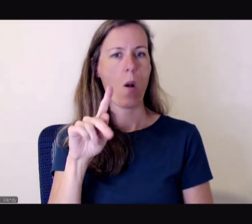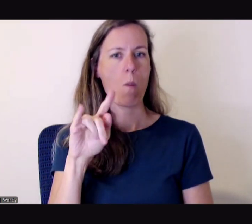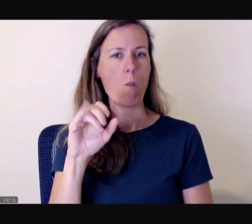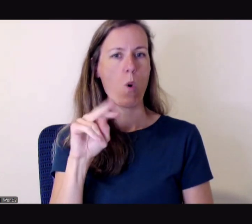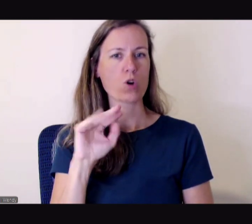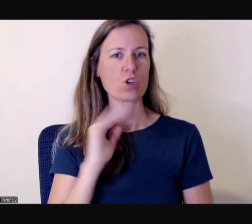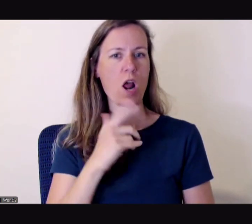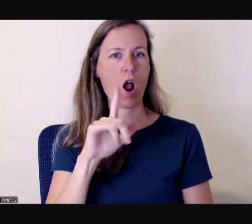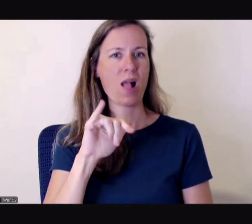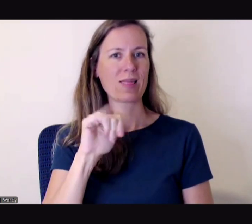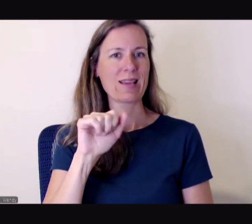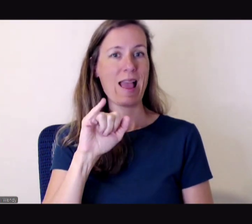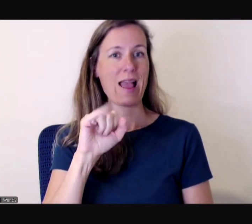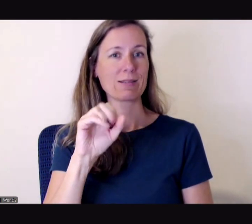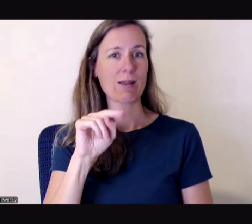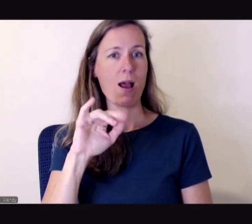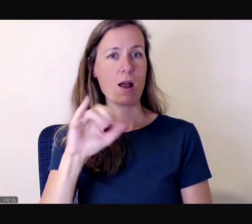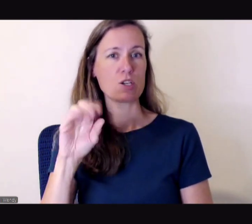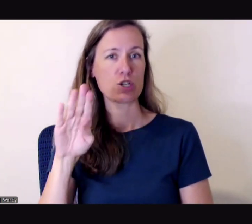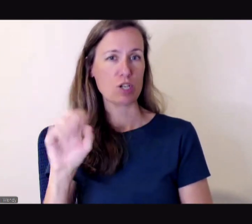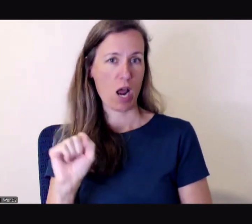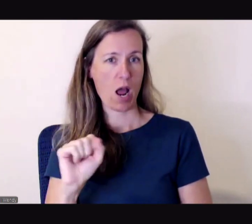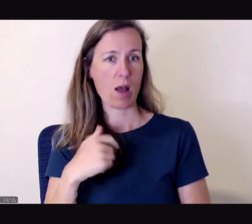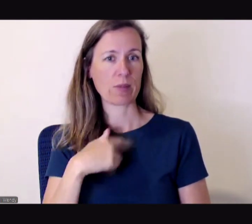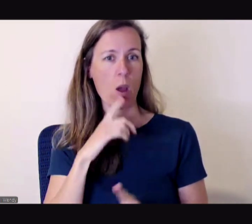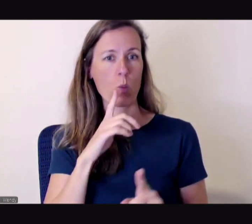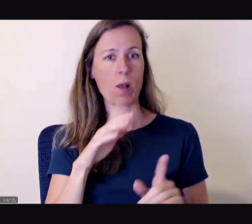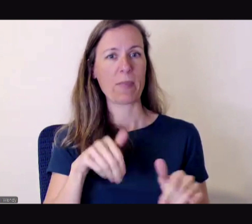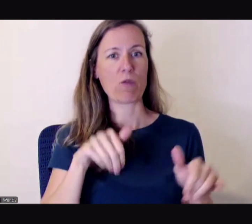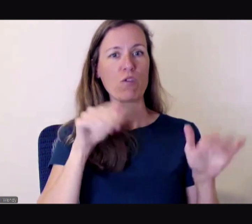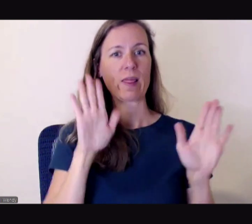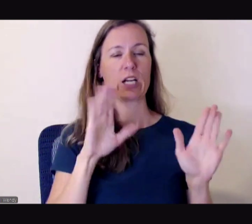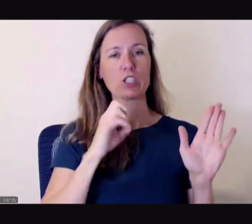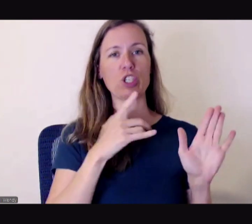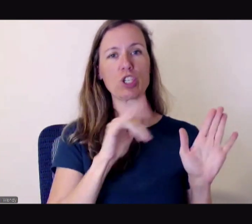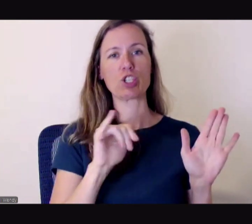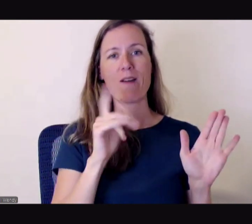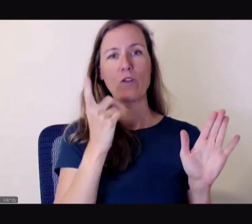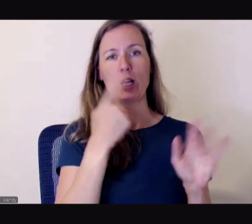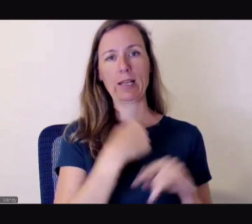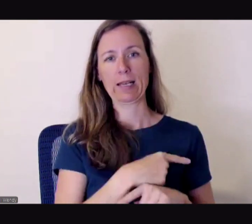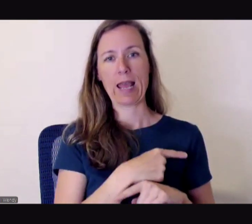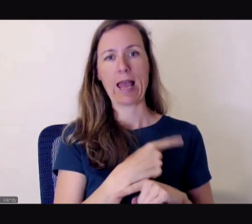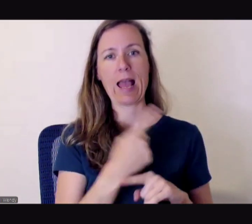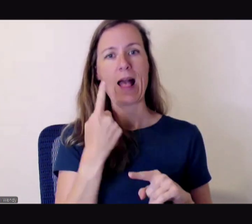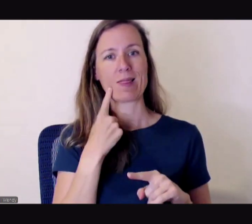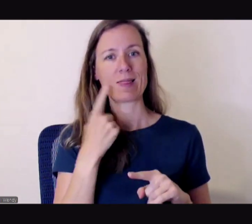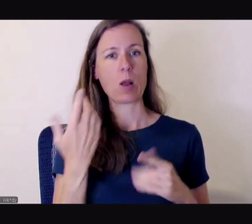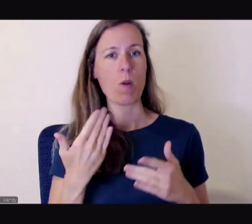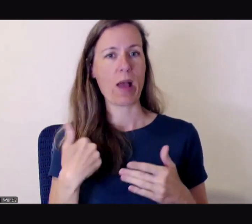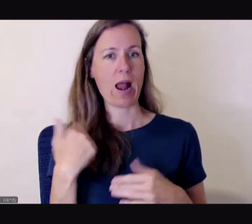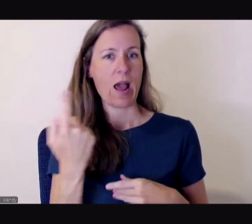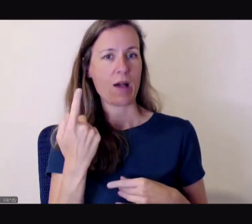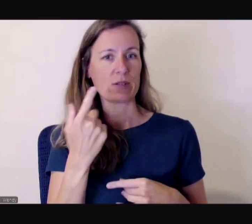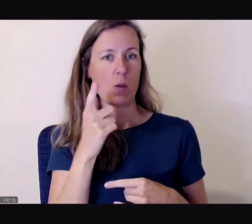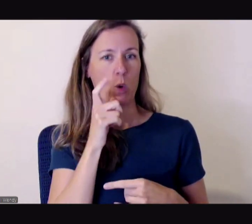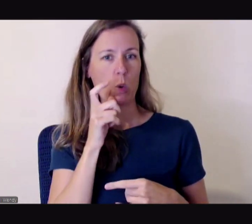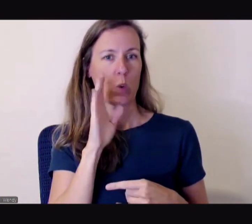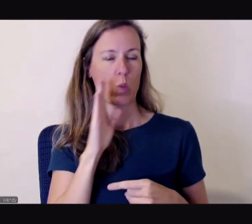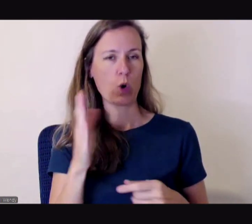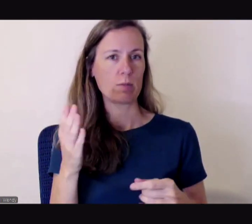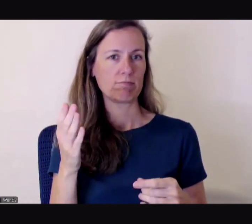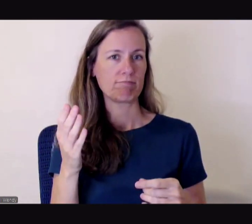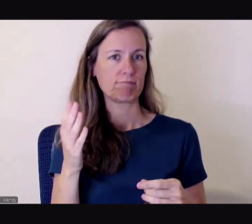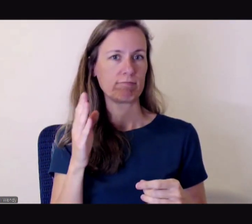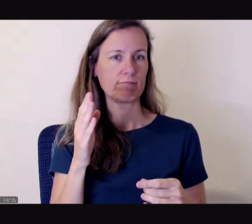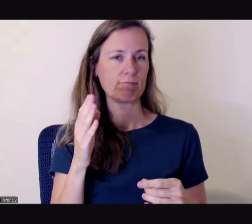Day. I believe we may have a contender for that coveted title, and we can all sort out at that